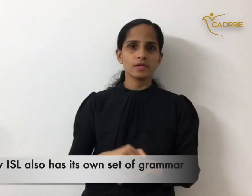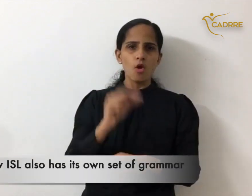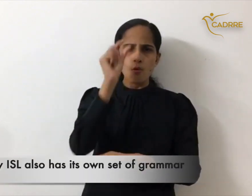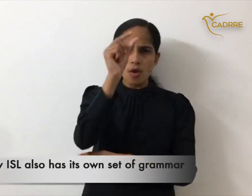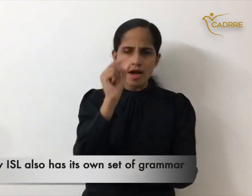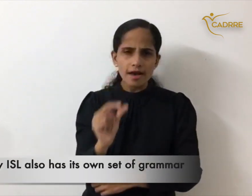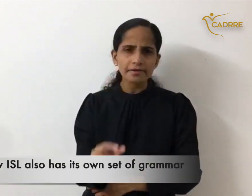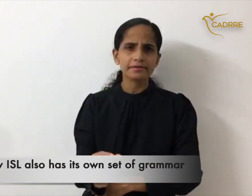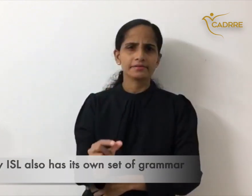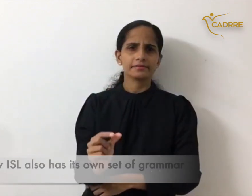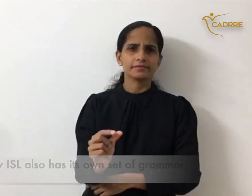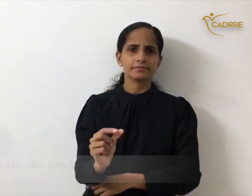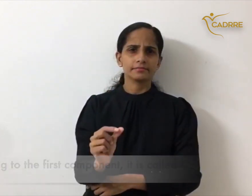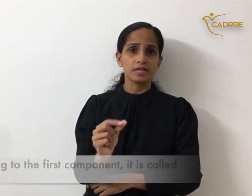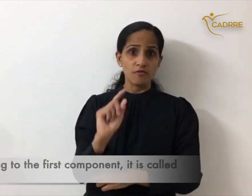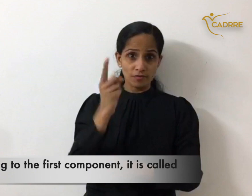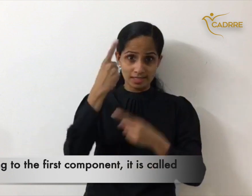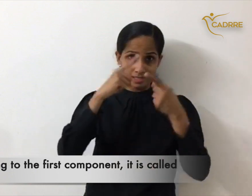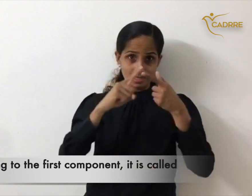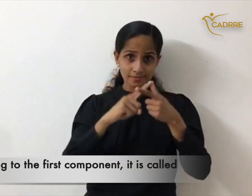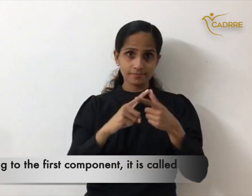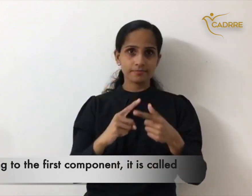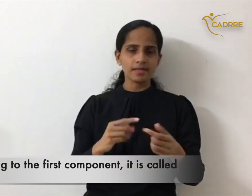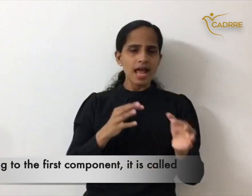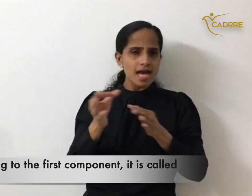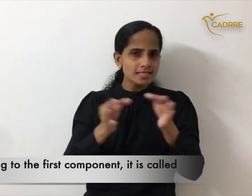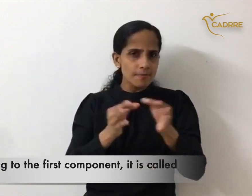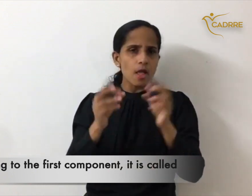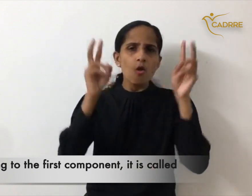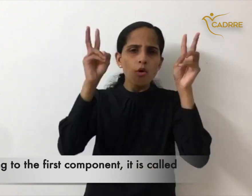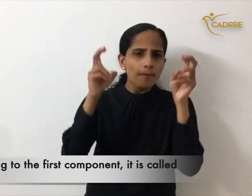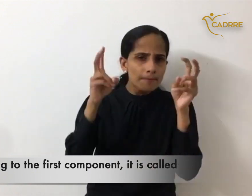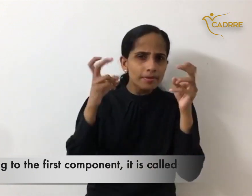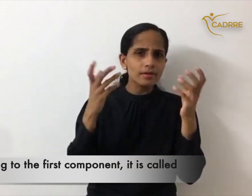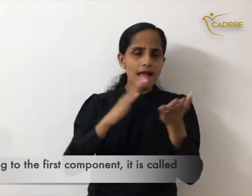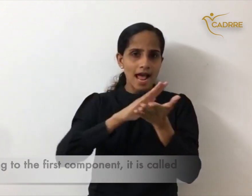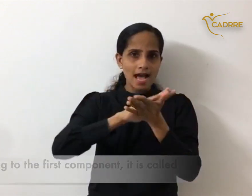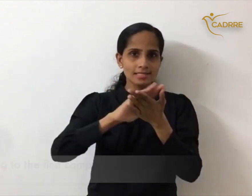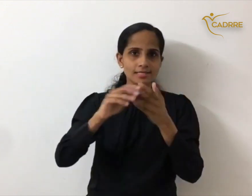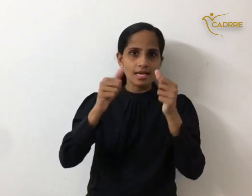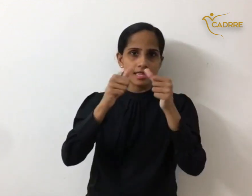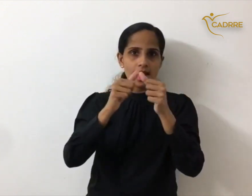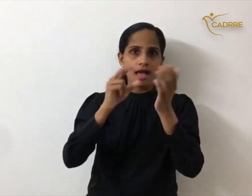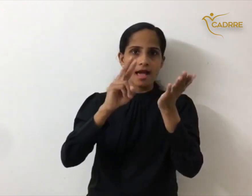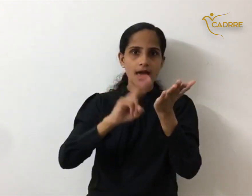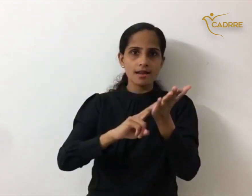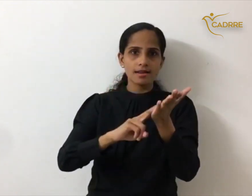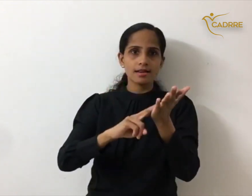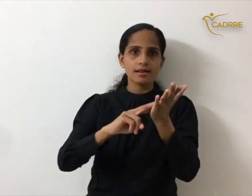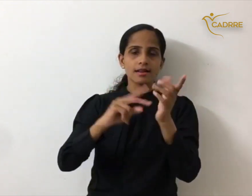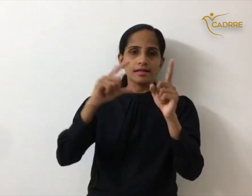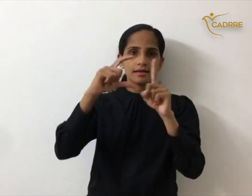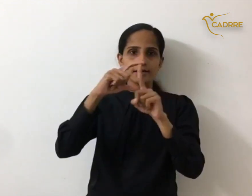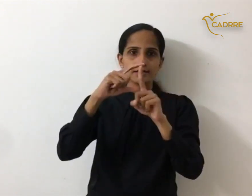own set of grammar. Coming to the first component, it is called